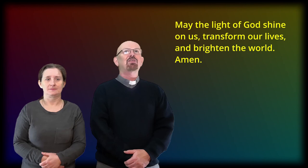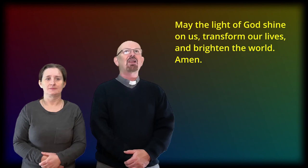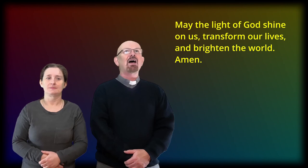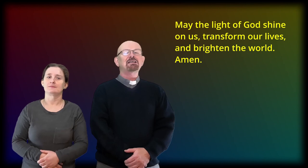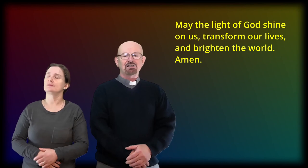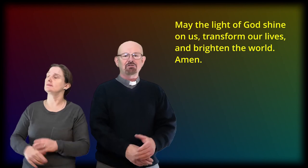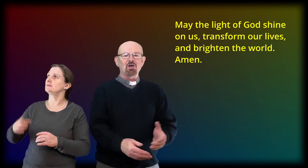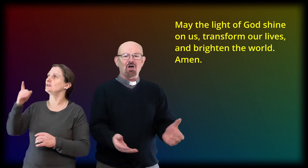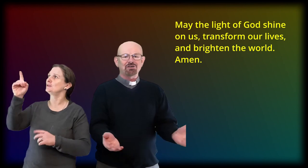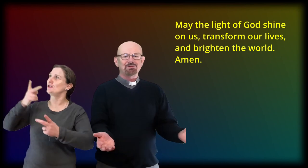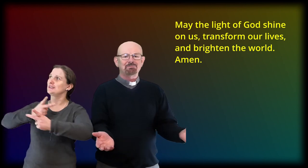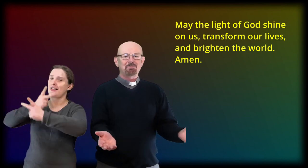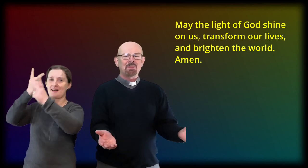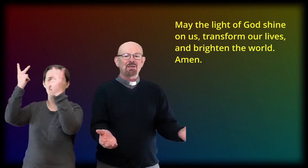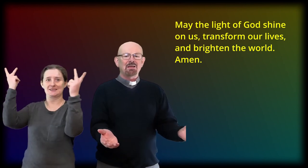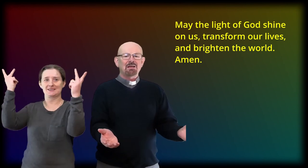May the light of God